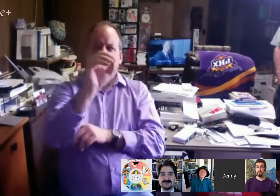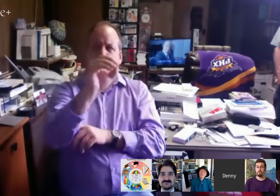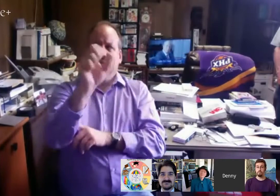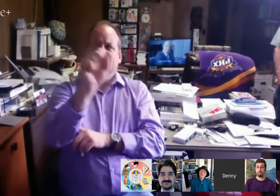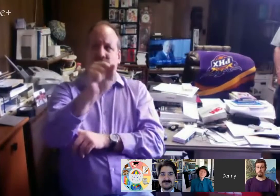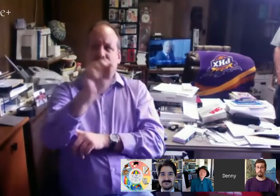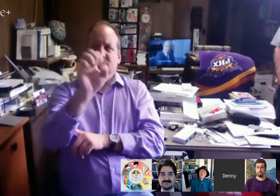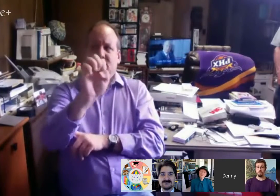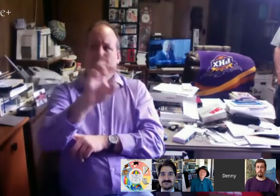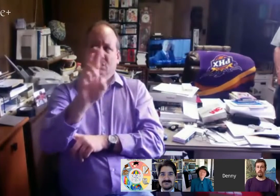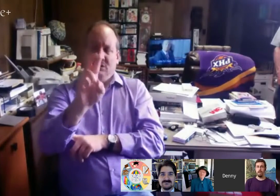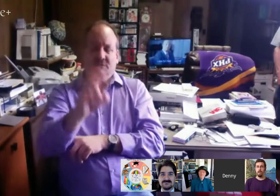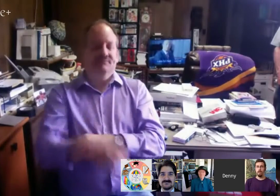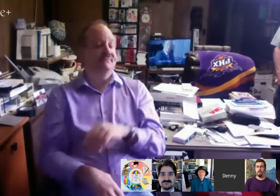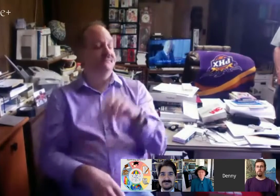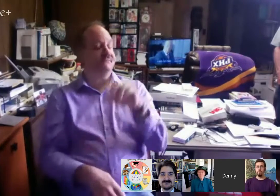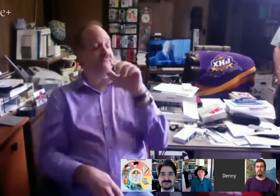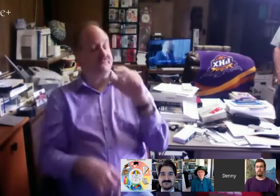department,